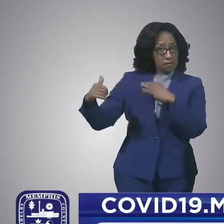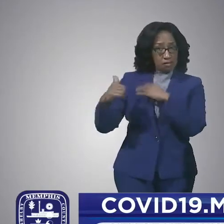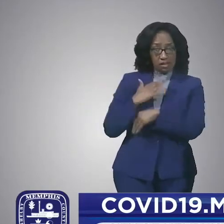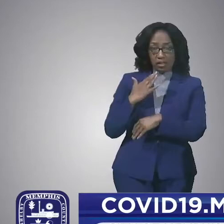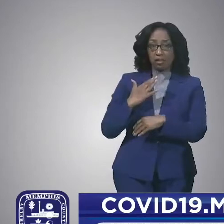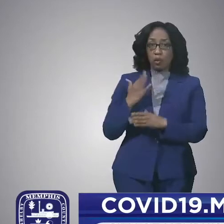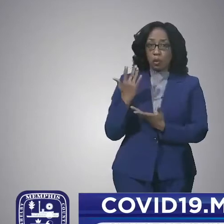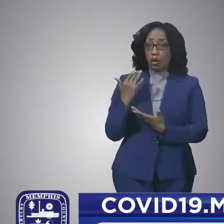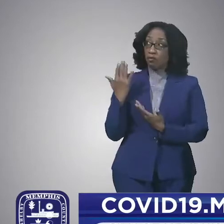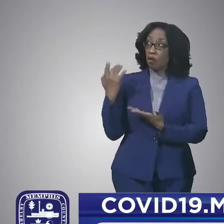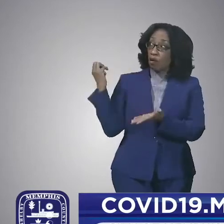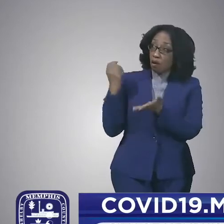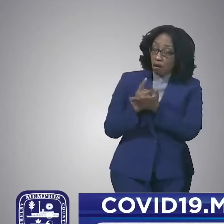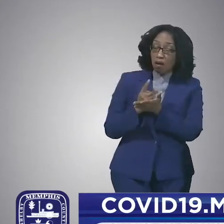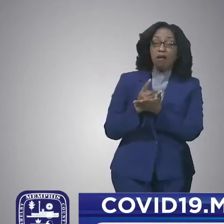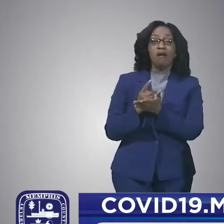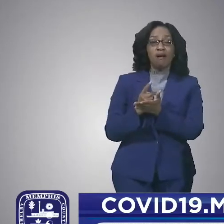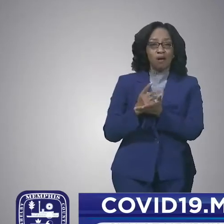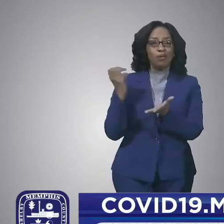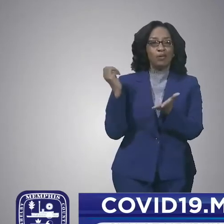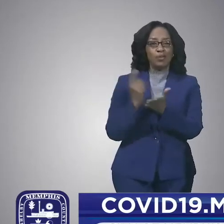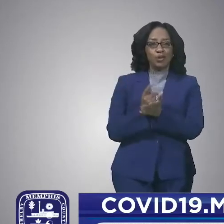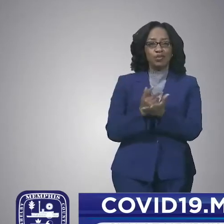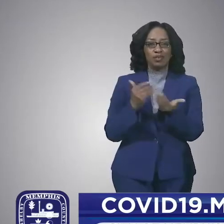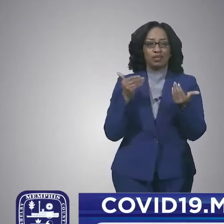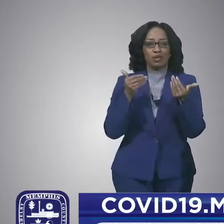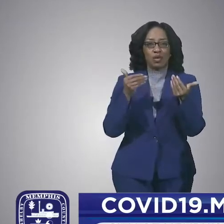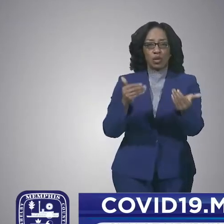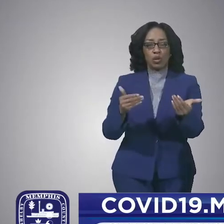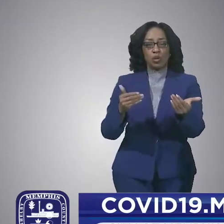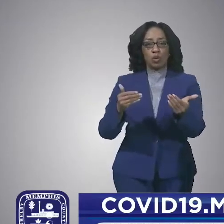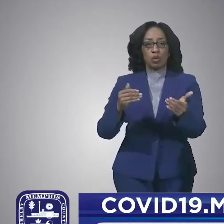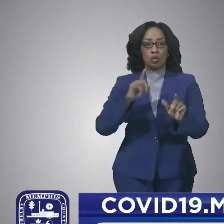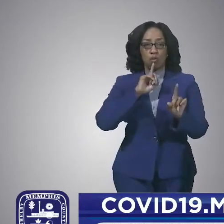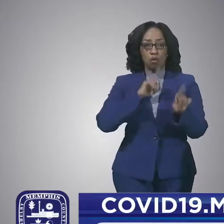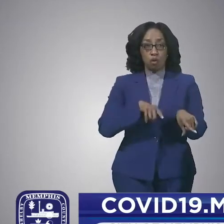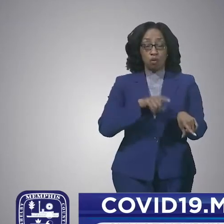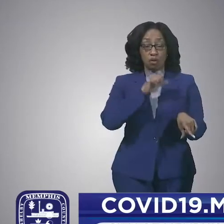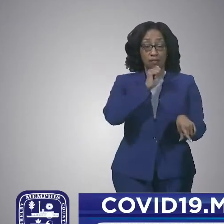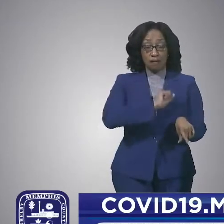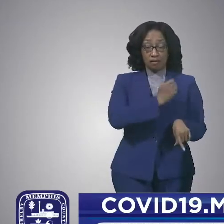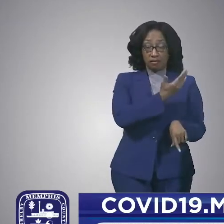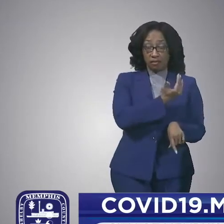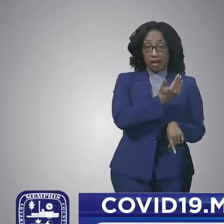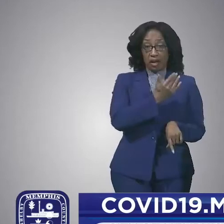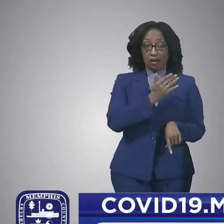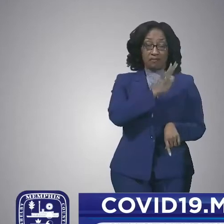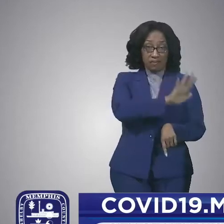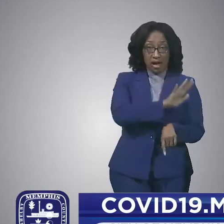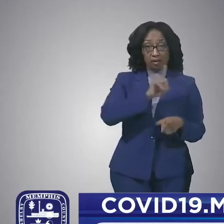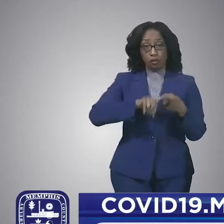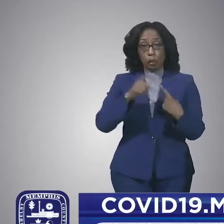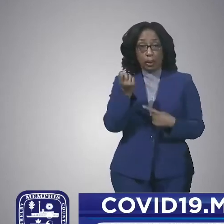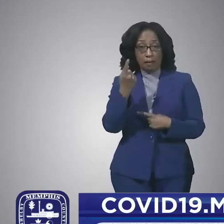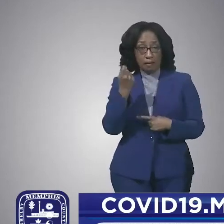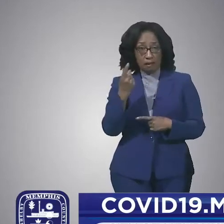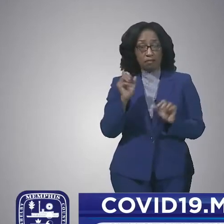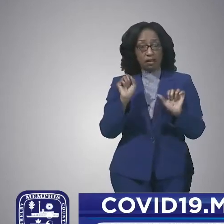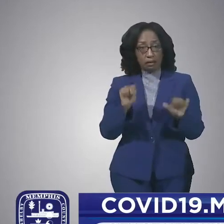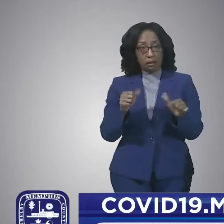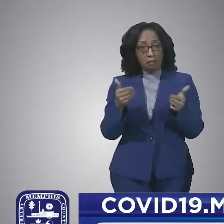we are ready. And when we get that approval, we'll have the 5 to 11-year-olds with the opportunity to get those vaccines.